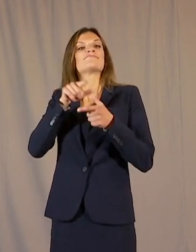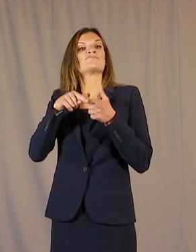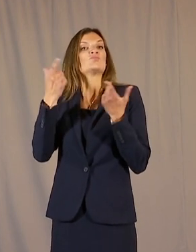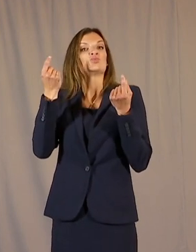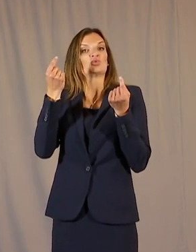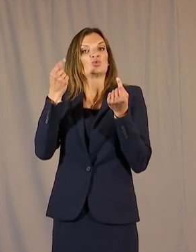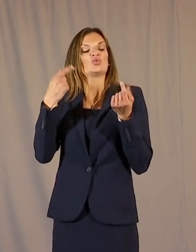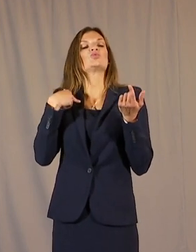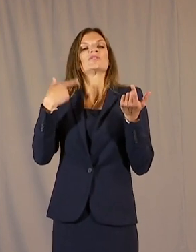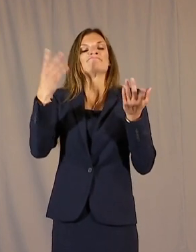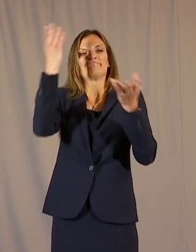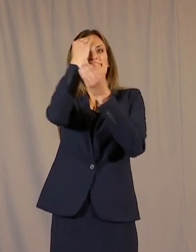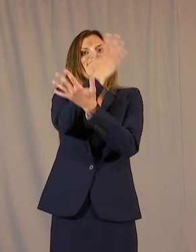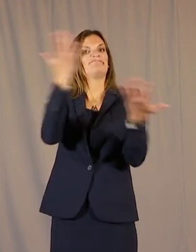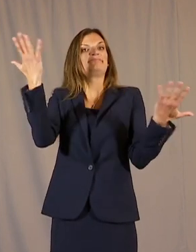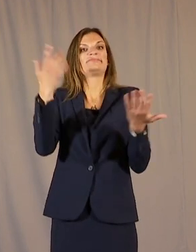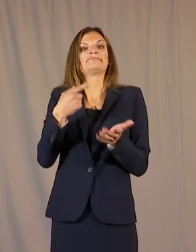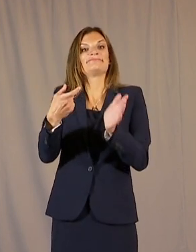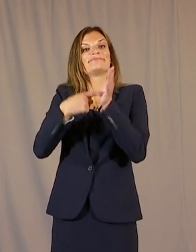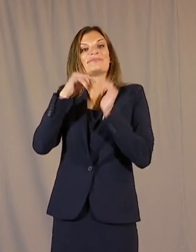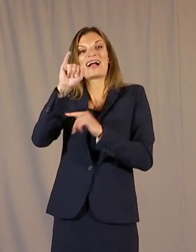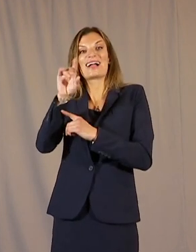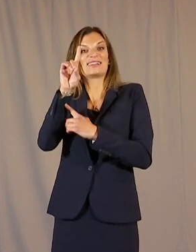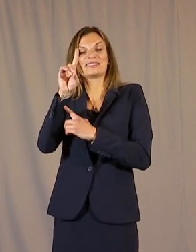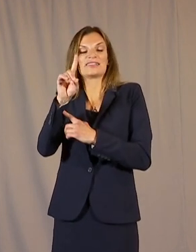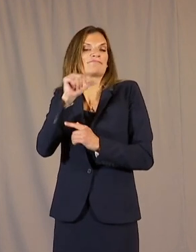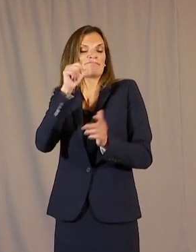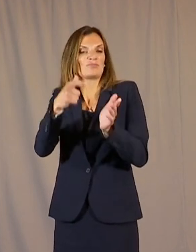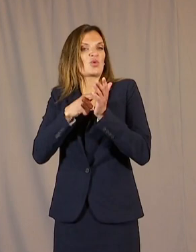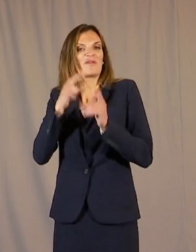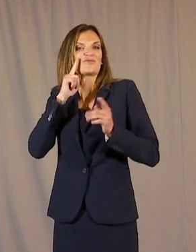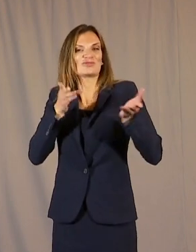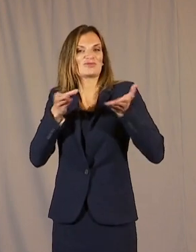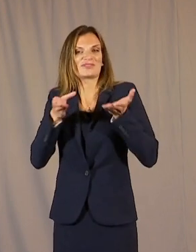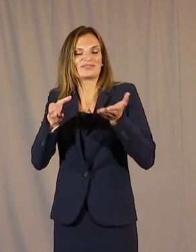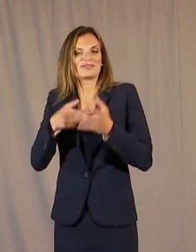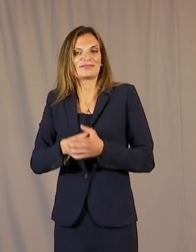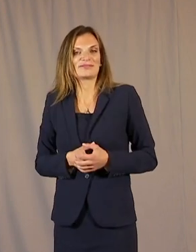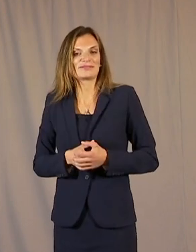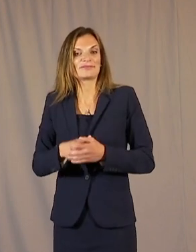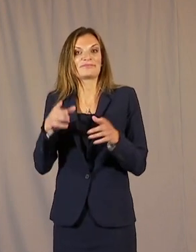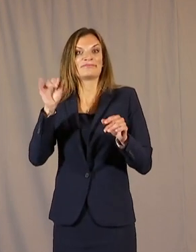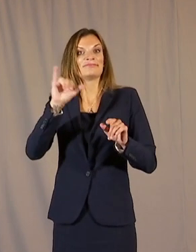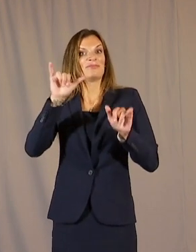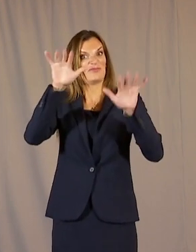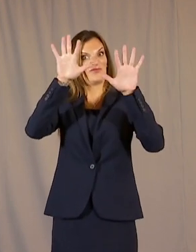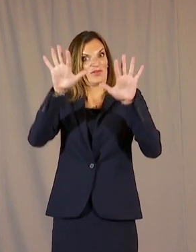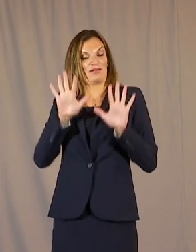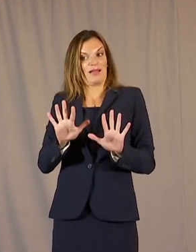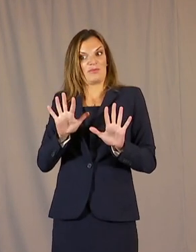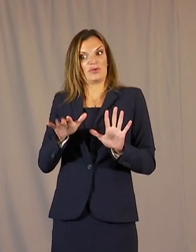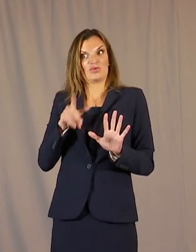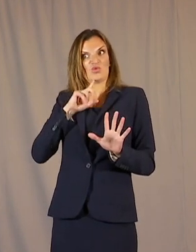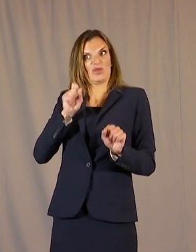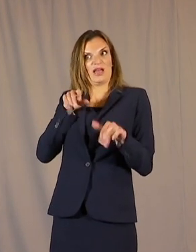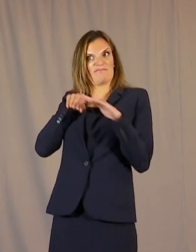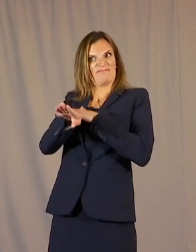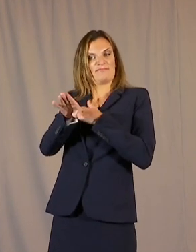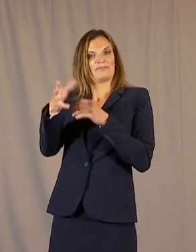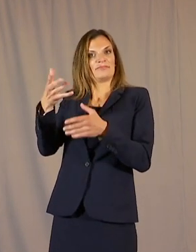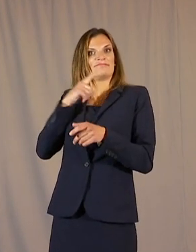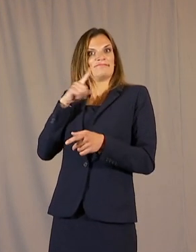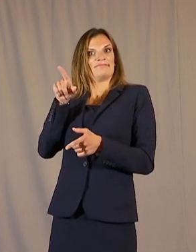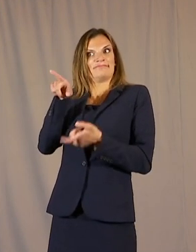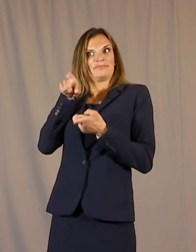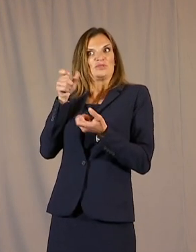that, one, you don't need ID for services. Two, it was phenomenal that you could receive the services and not at